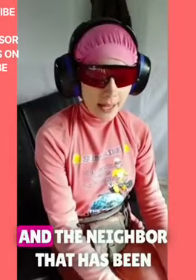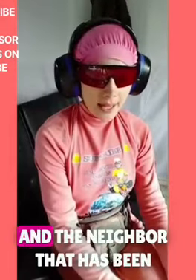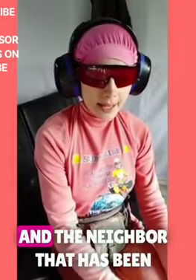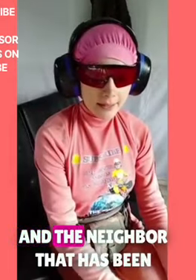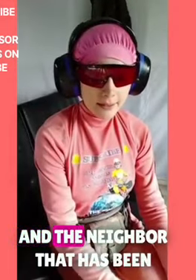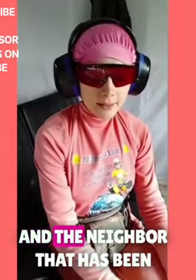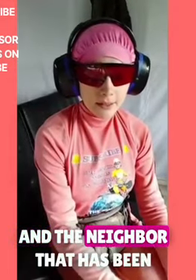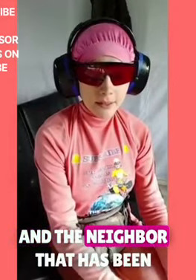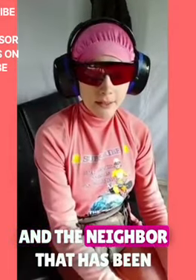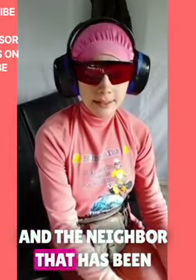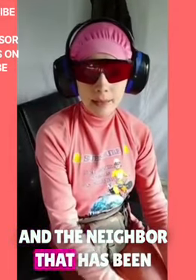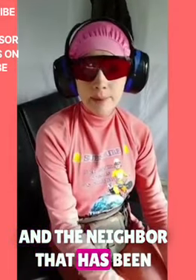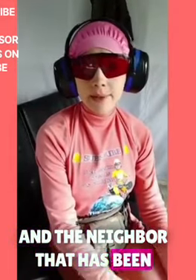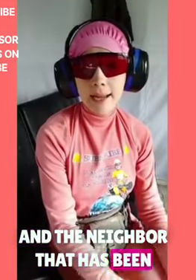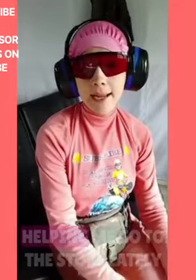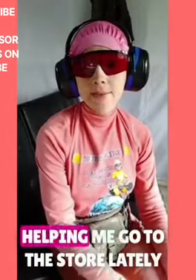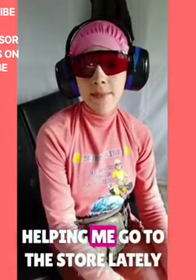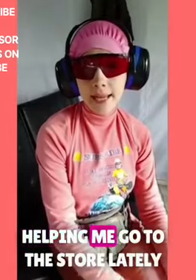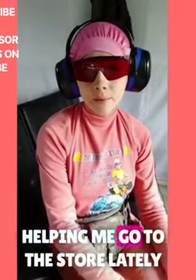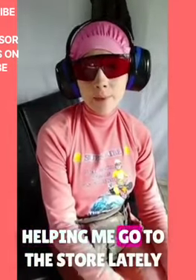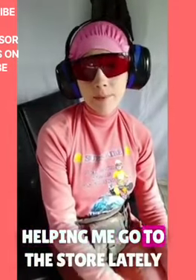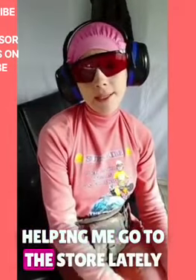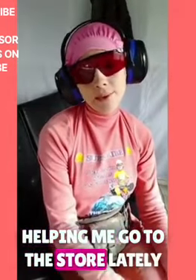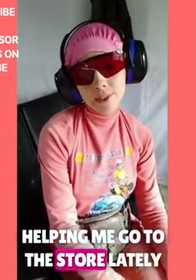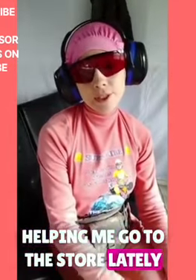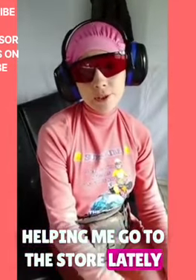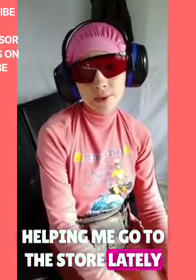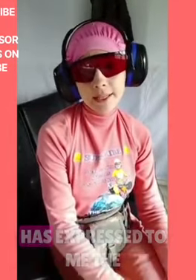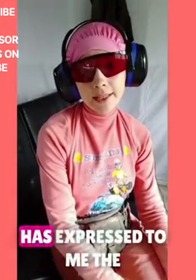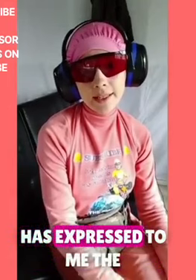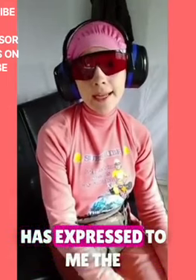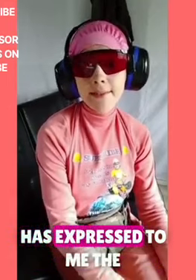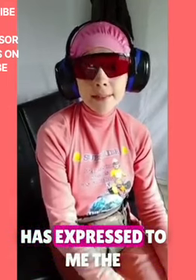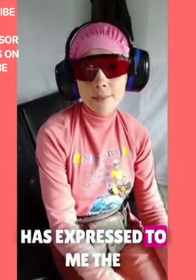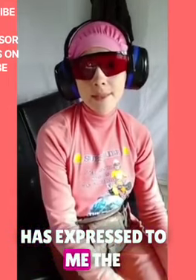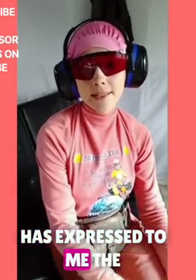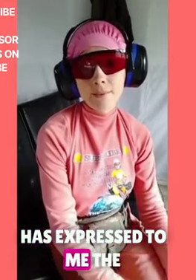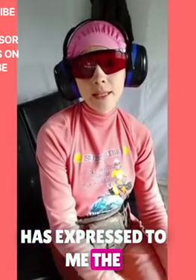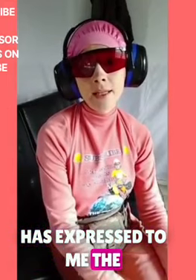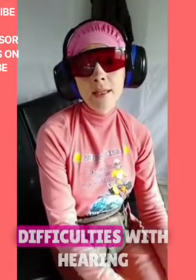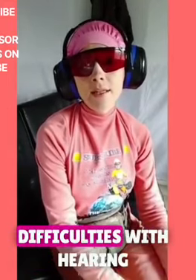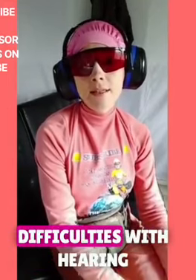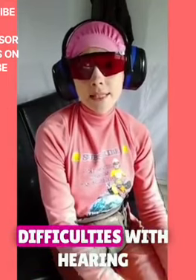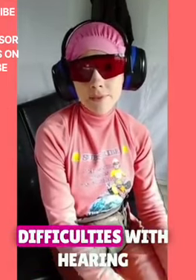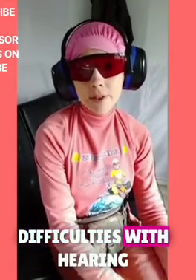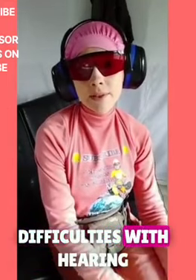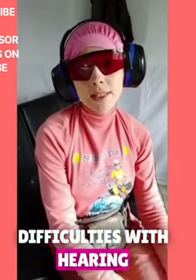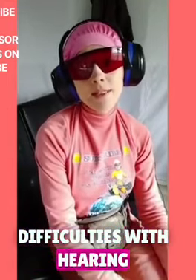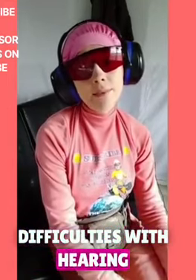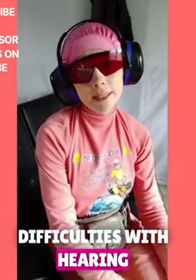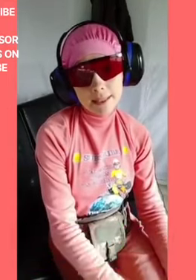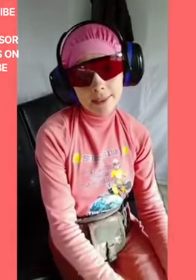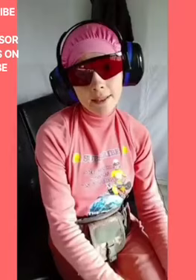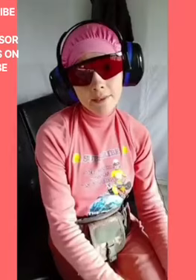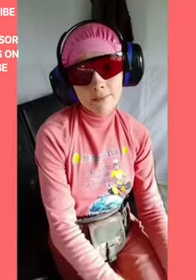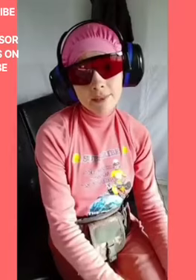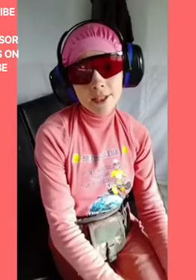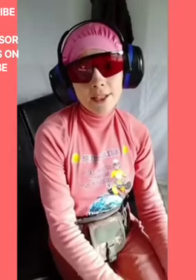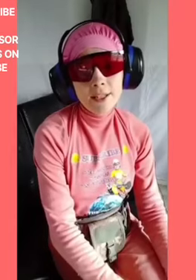And the neighbor that has been helping me go to the store lately has expressed to me the difficulties with hearing